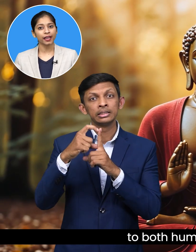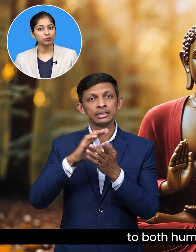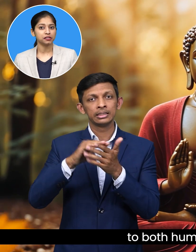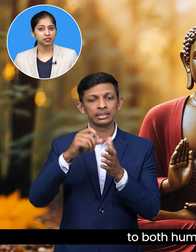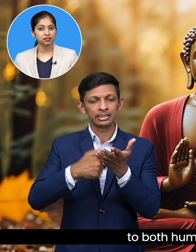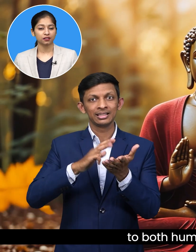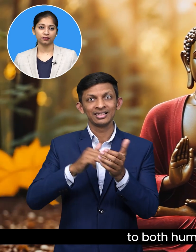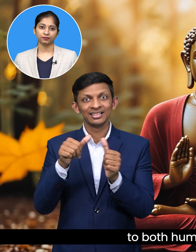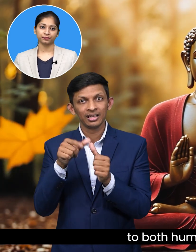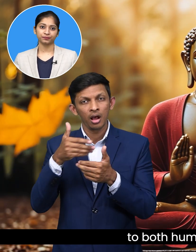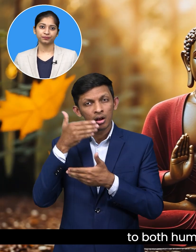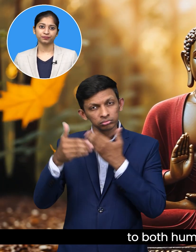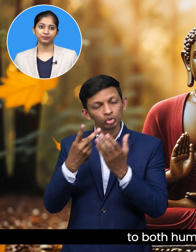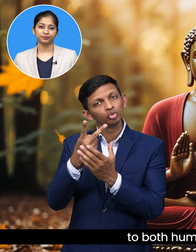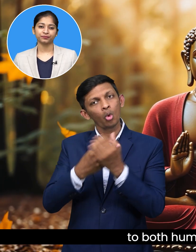and animals.